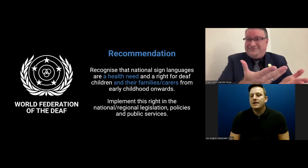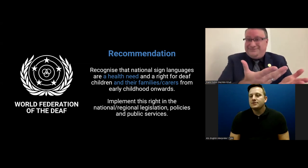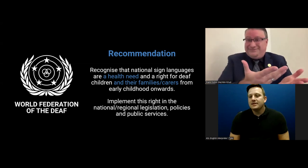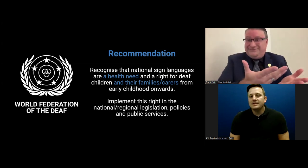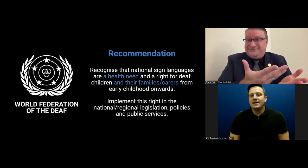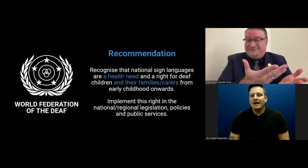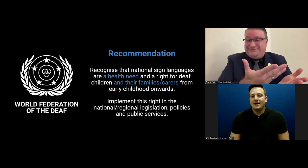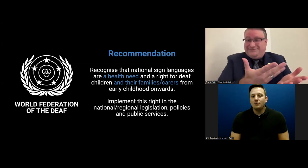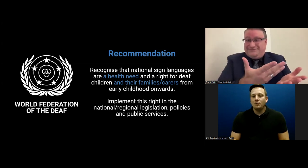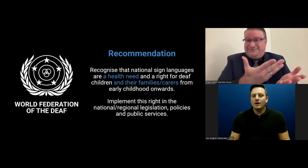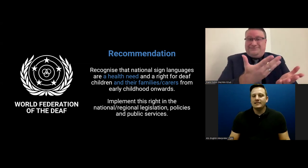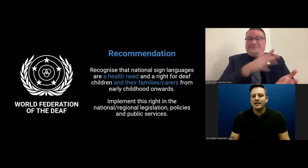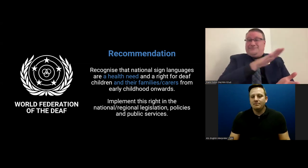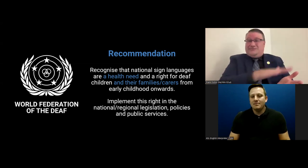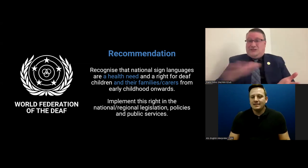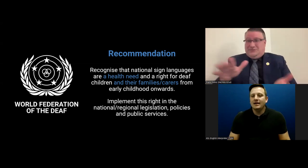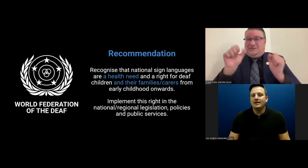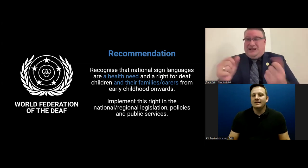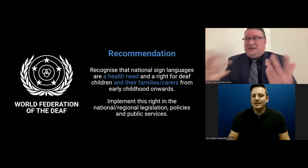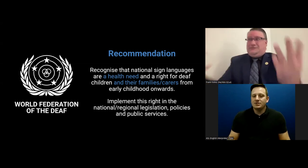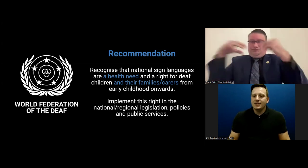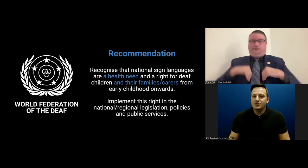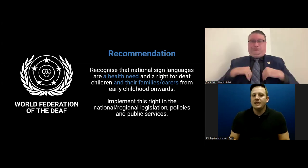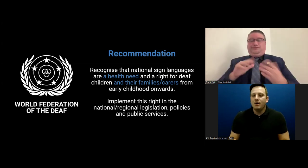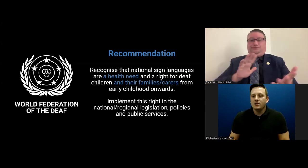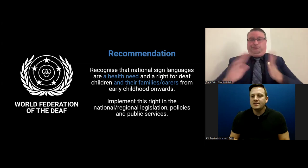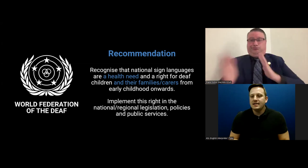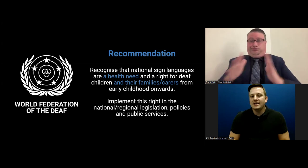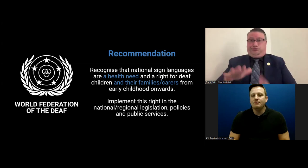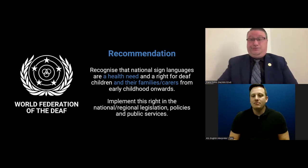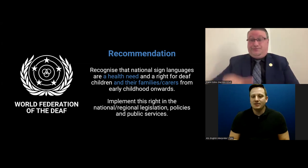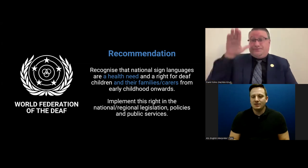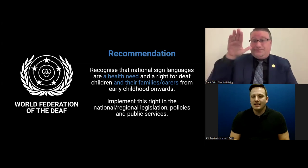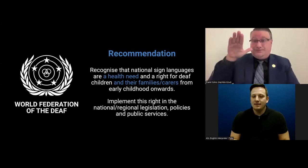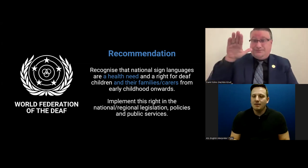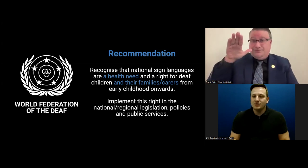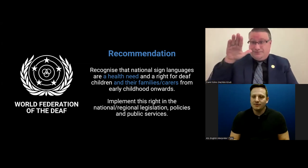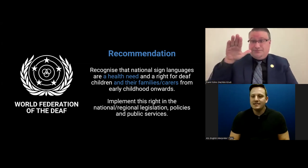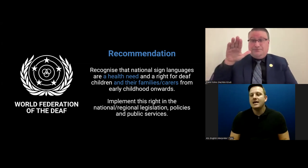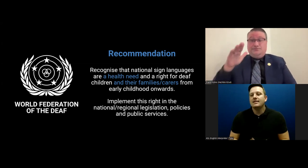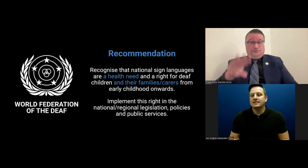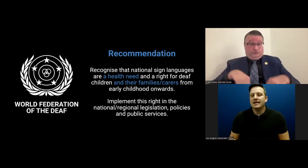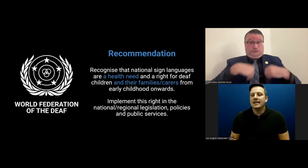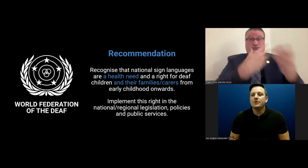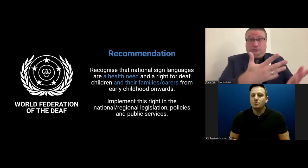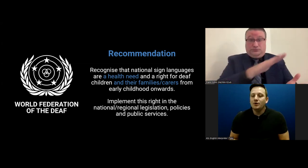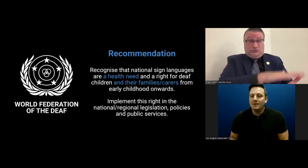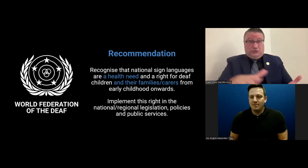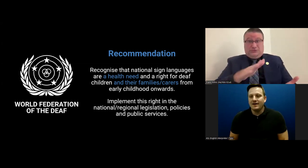So this is wanting to implement legislation and policies and in the public service that sign language will be